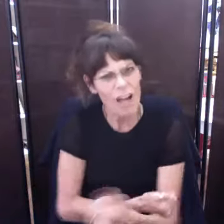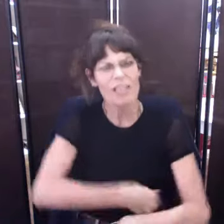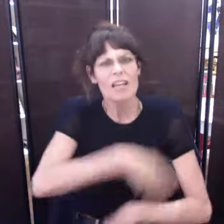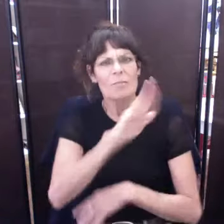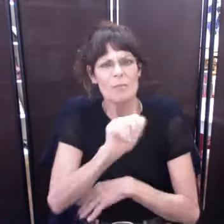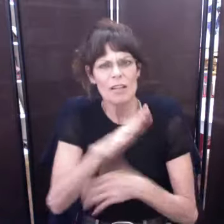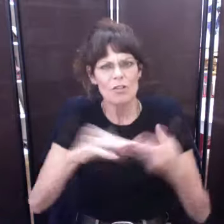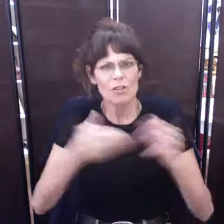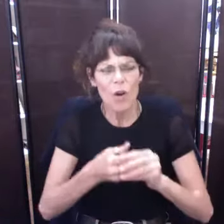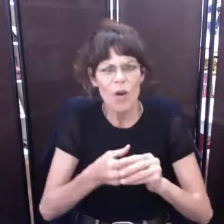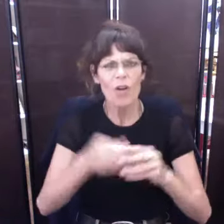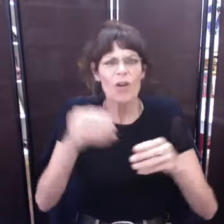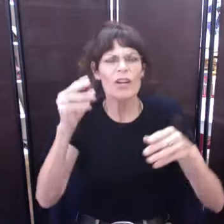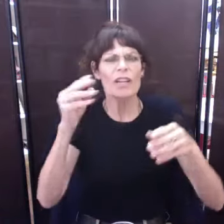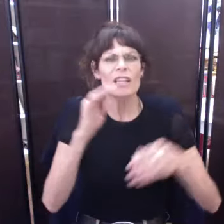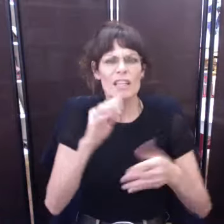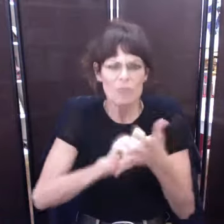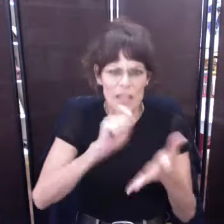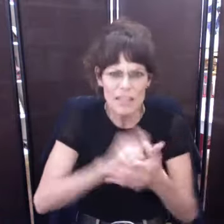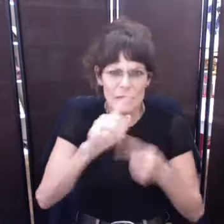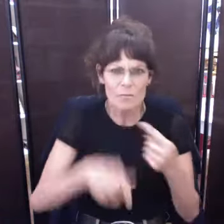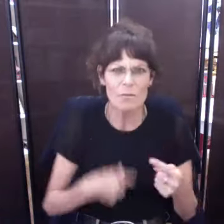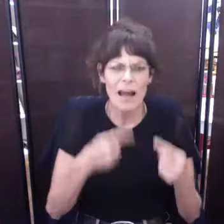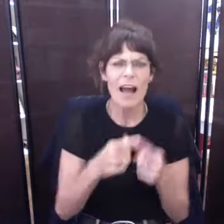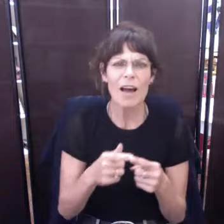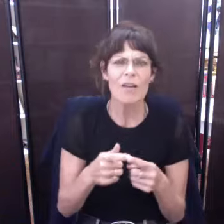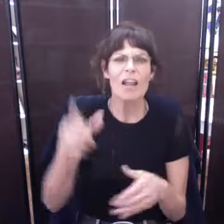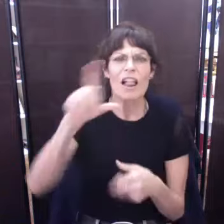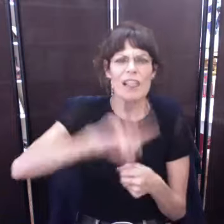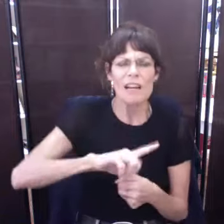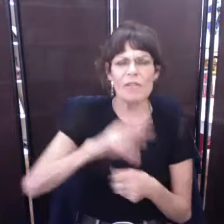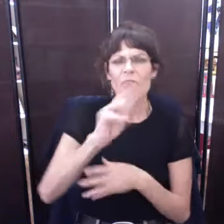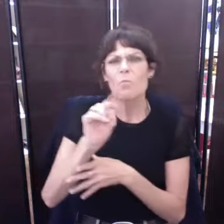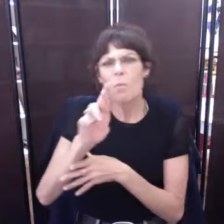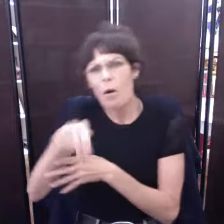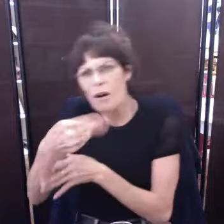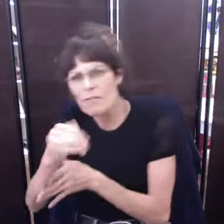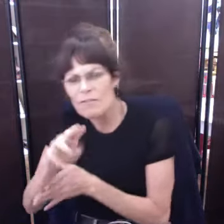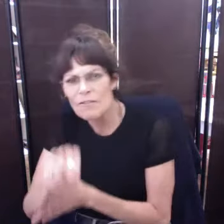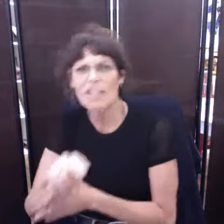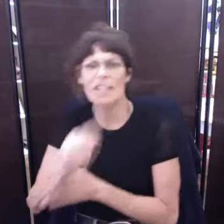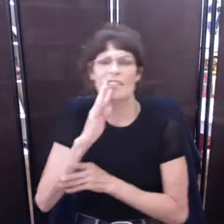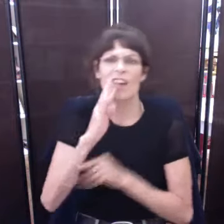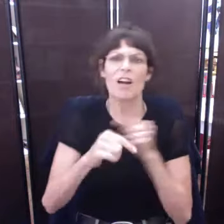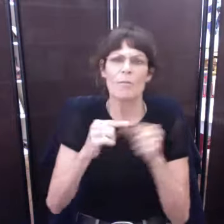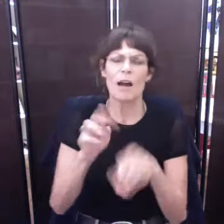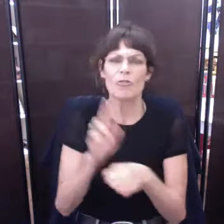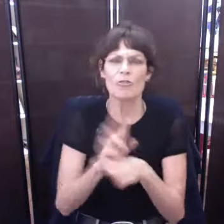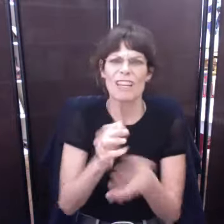sedatives, liquid morphine. Study the book. They talk about using drugs because, my God, what else are we going to